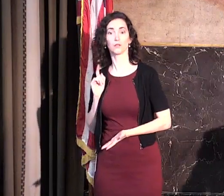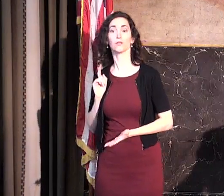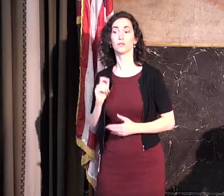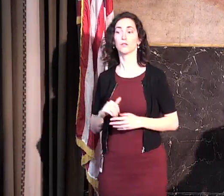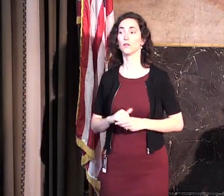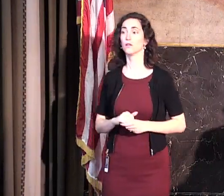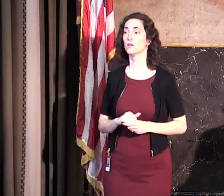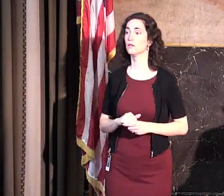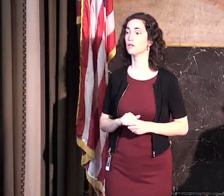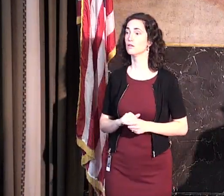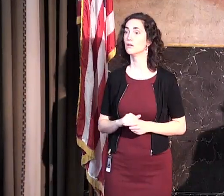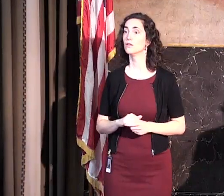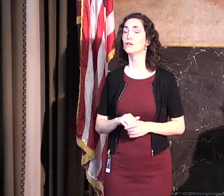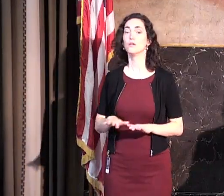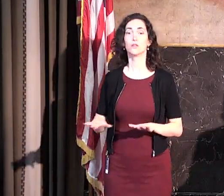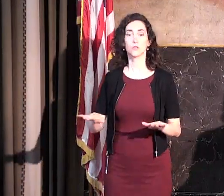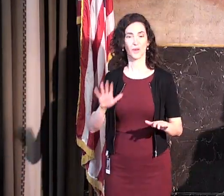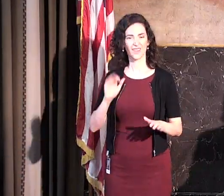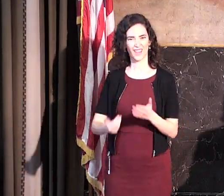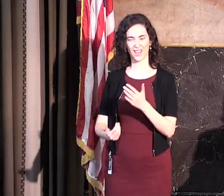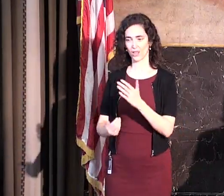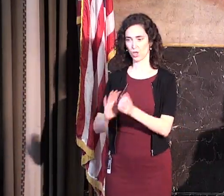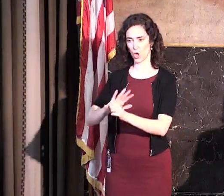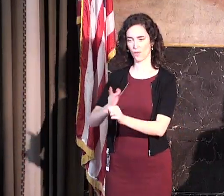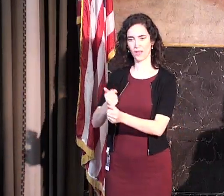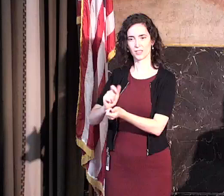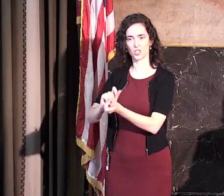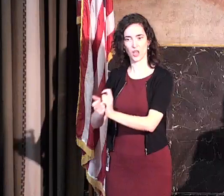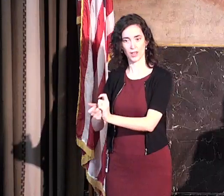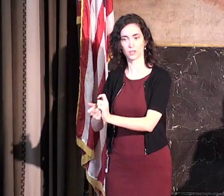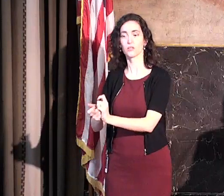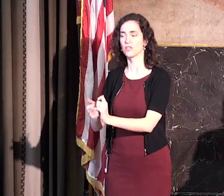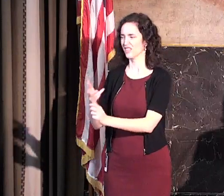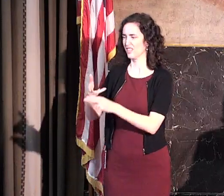So we know that the Delta variant is more transmissible,